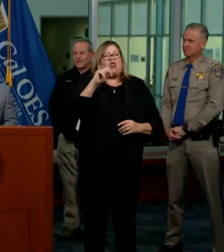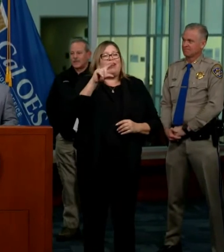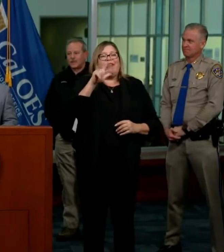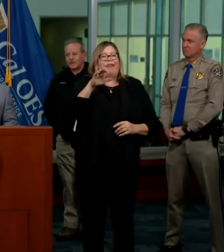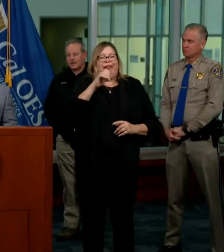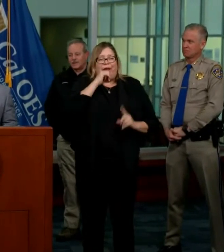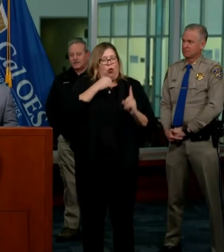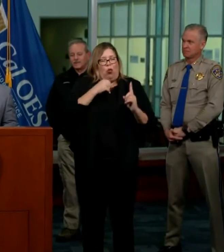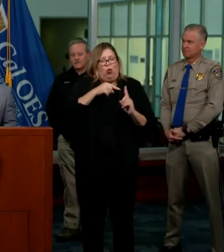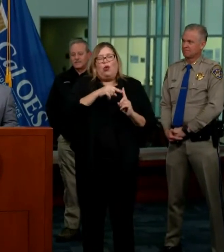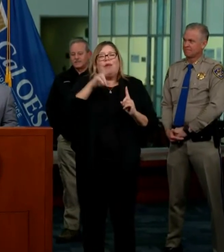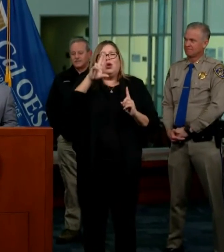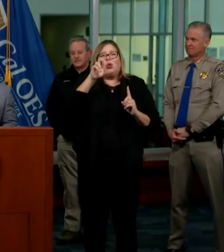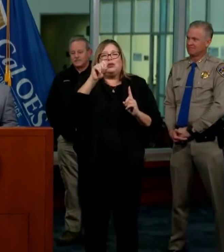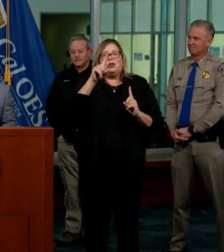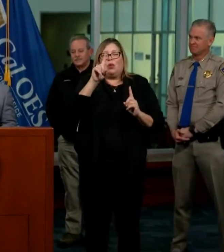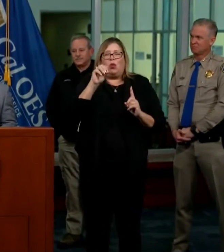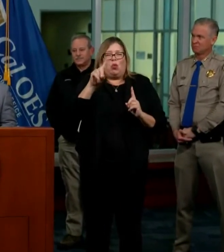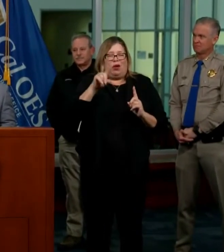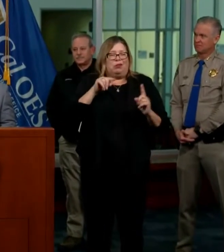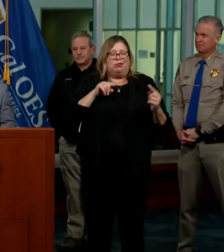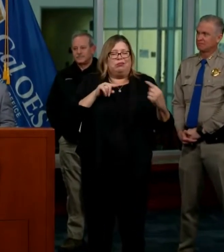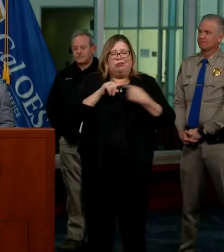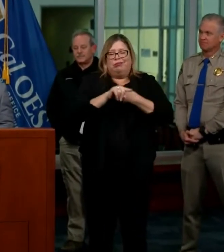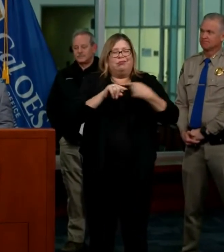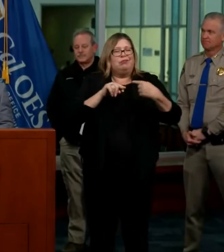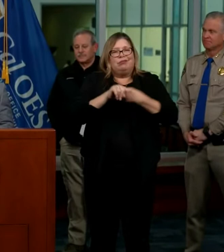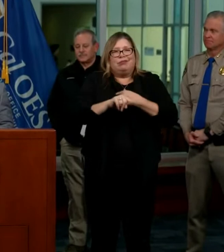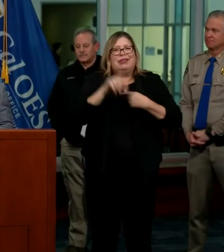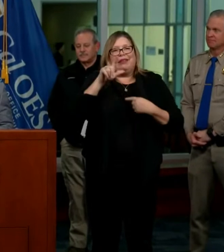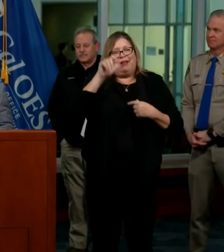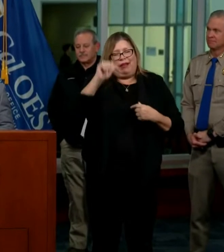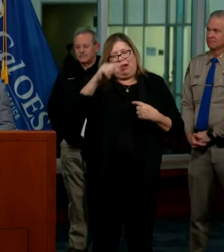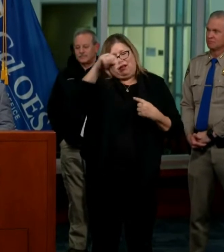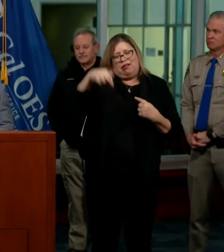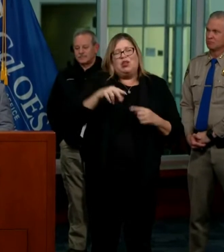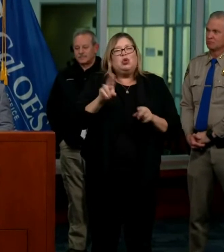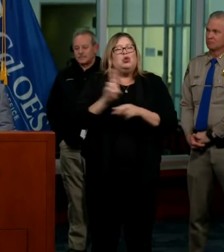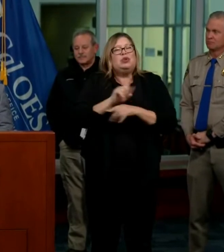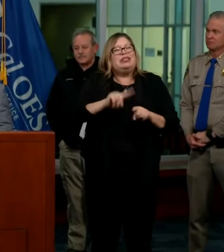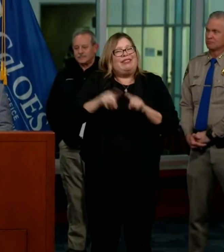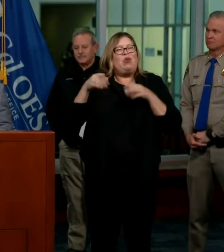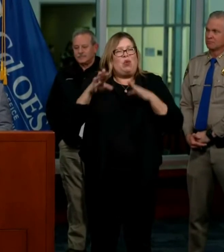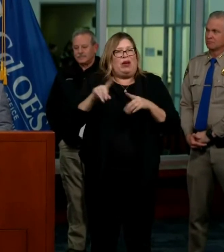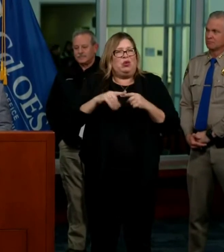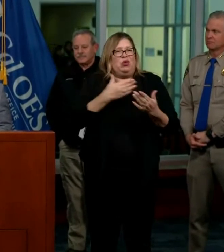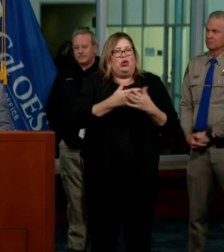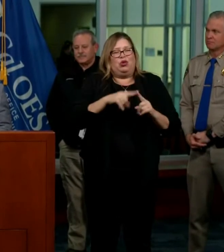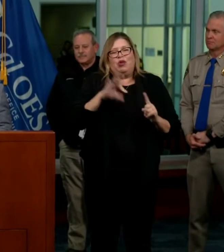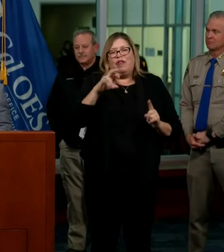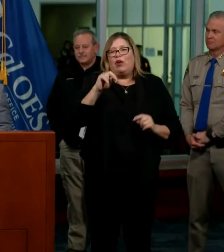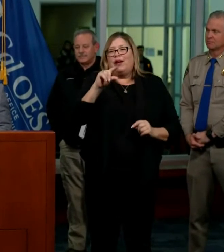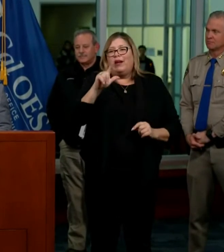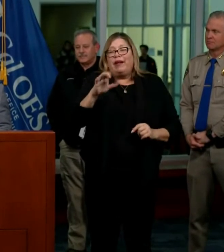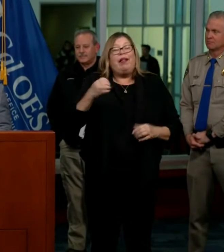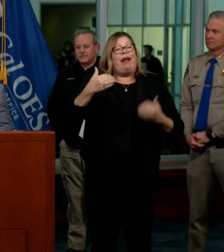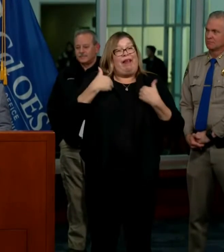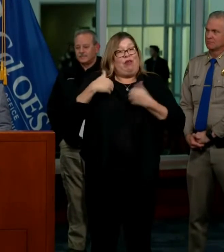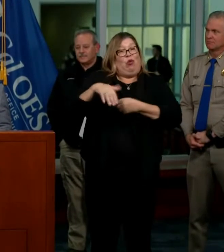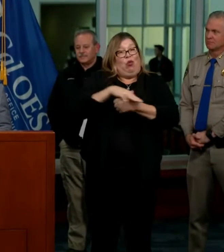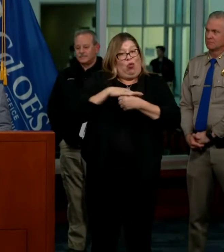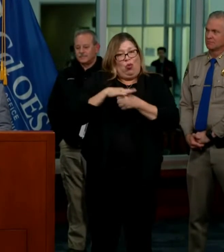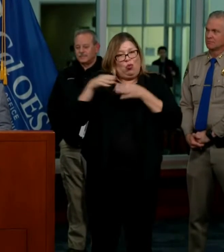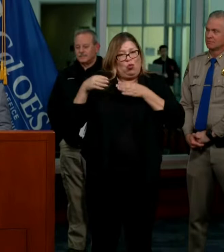isolated. US 101 runs right next to it, so they have access through US 101. There are some local roads in the area that I'm